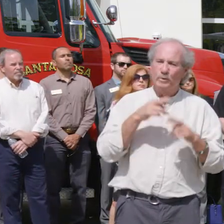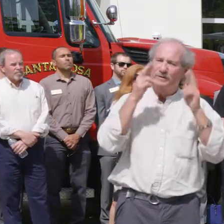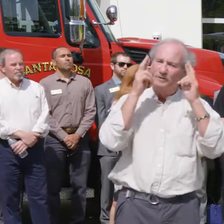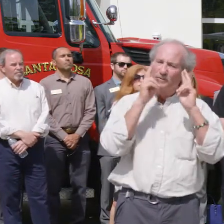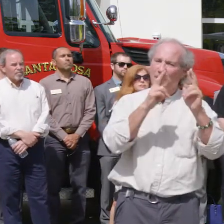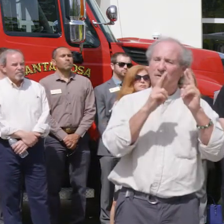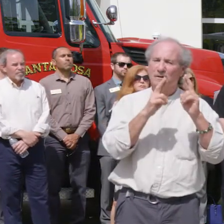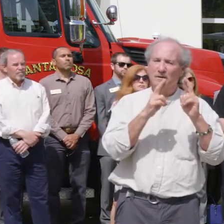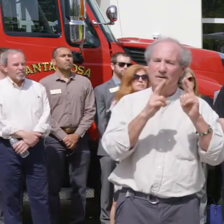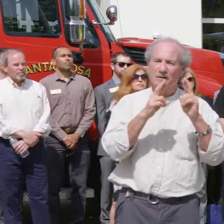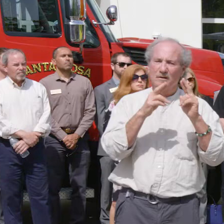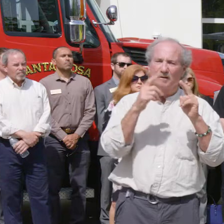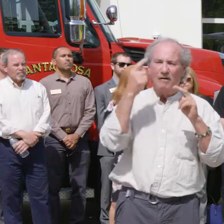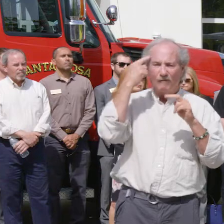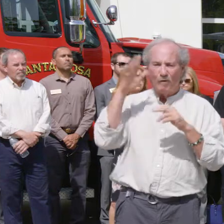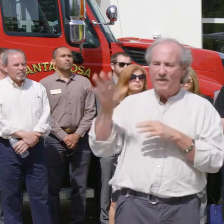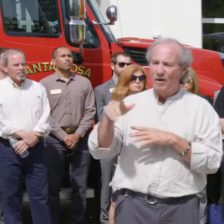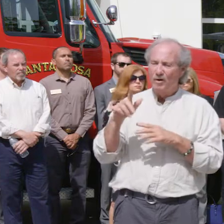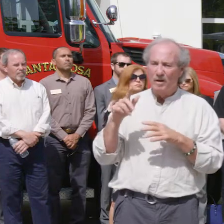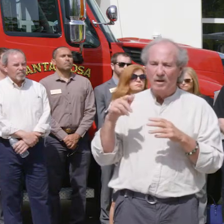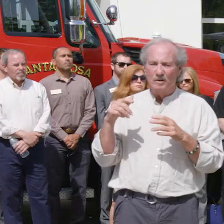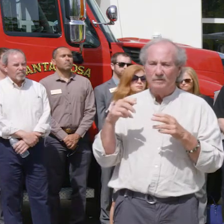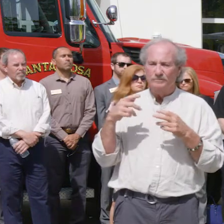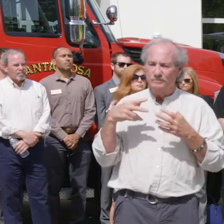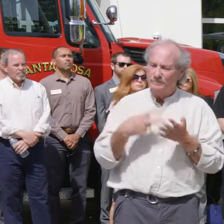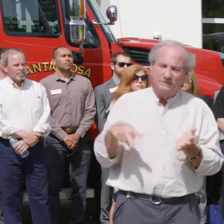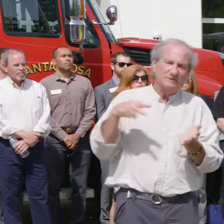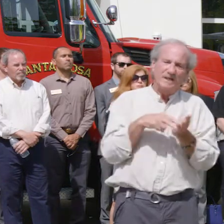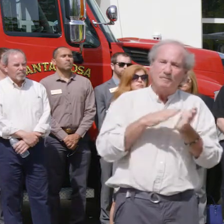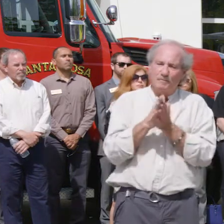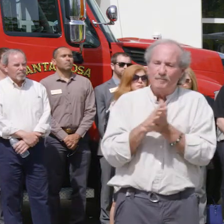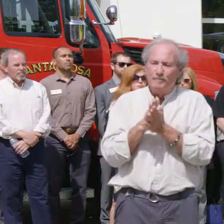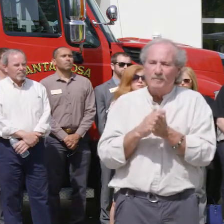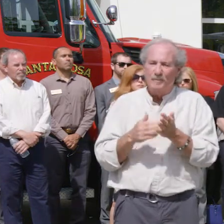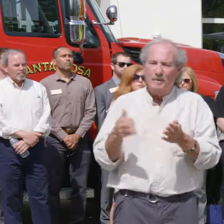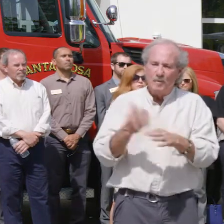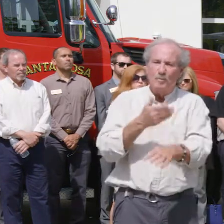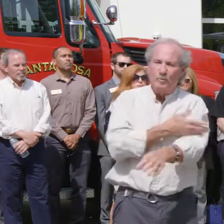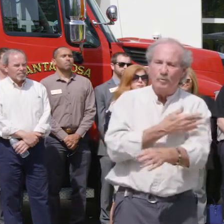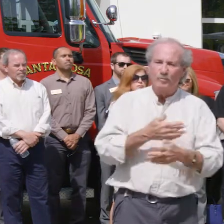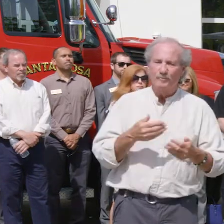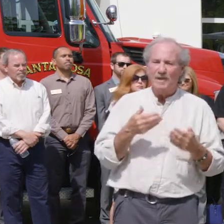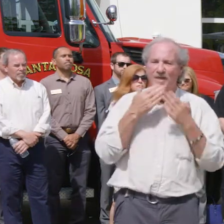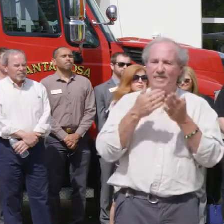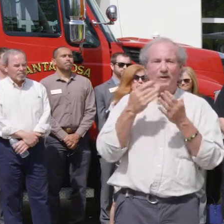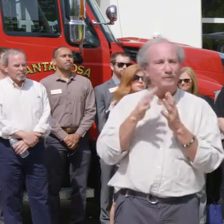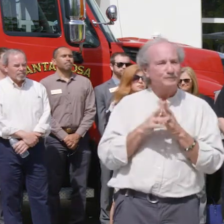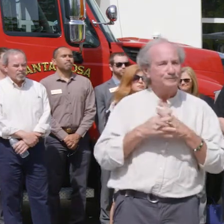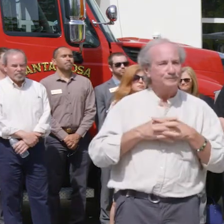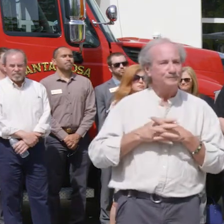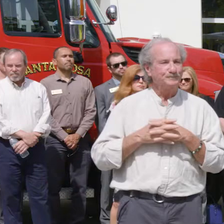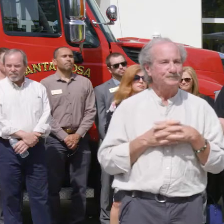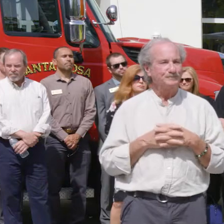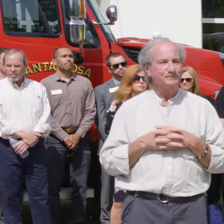respect for their resilience. So again, I appreciate the opportunity to be here with you today. Thank you.